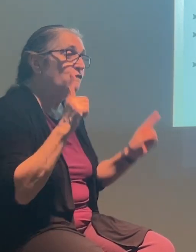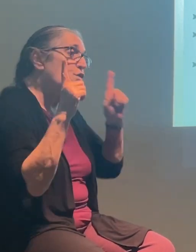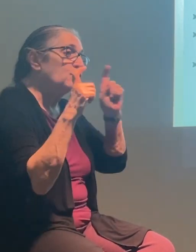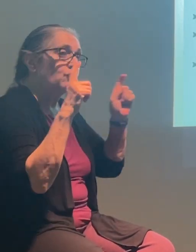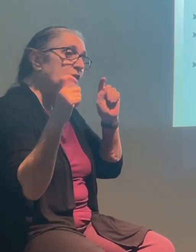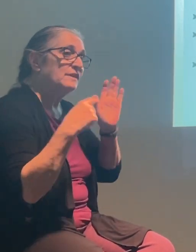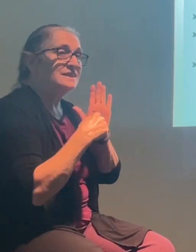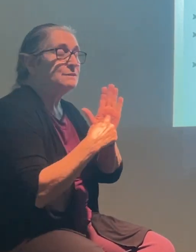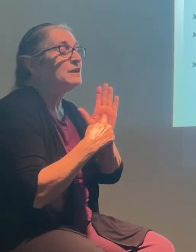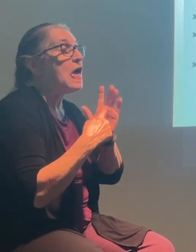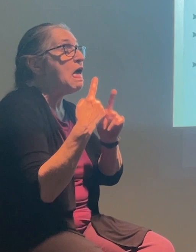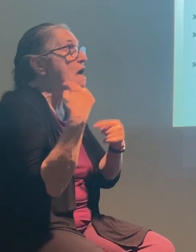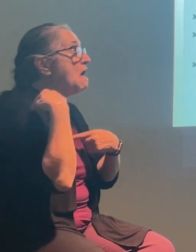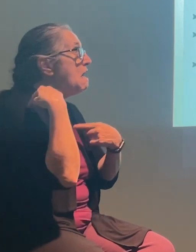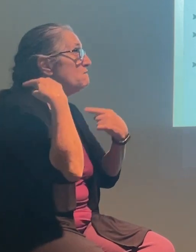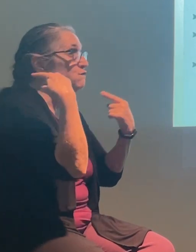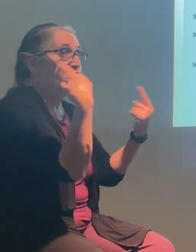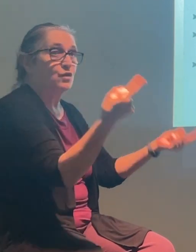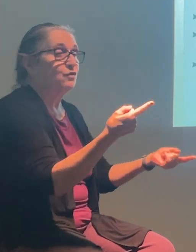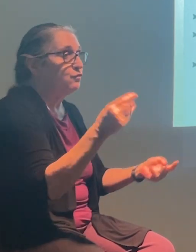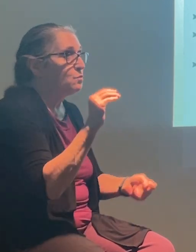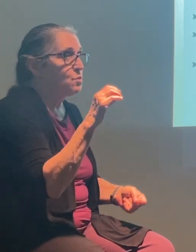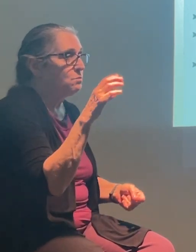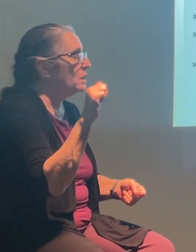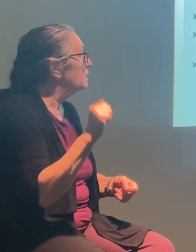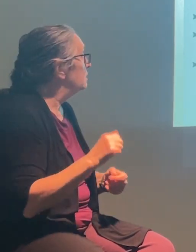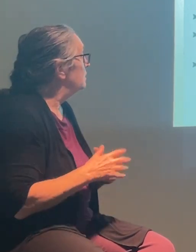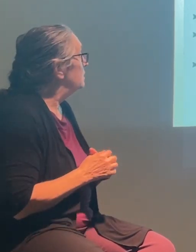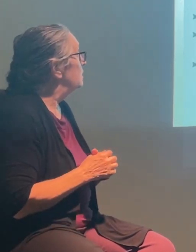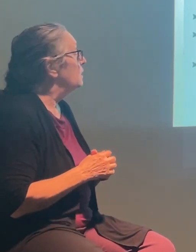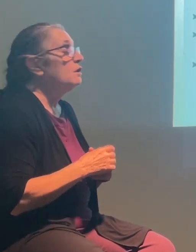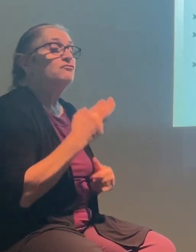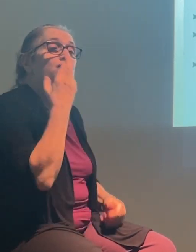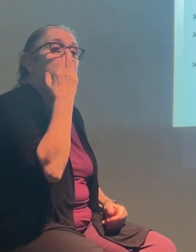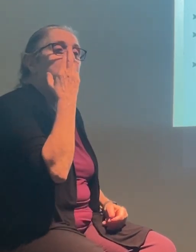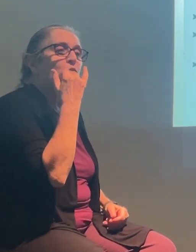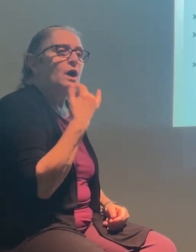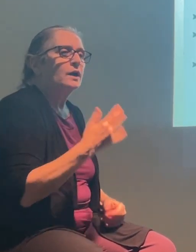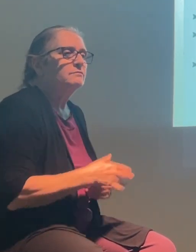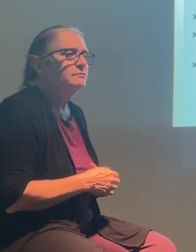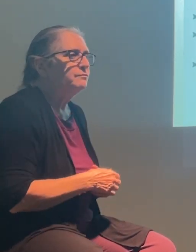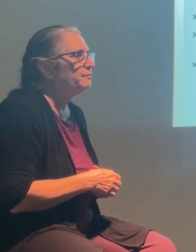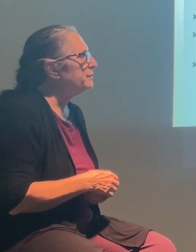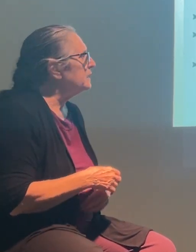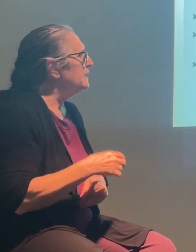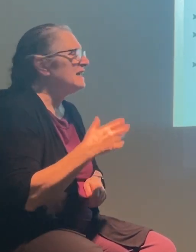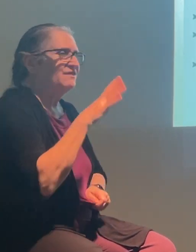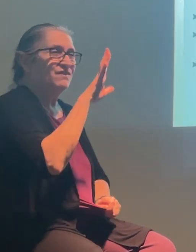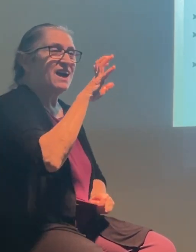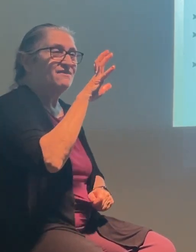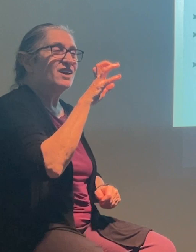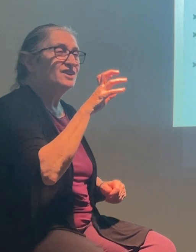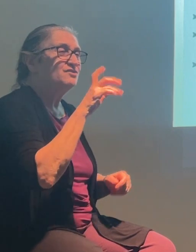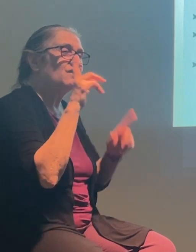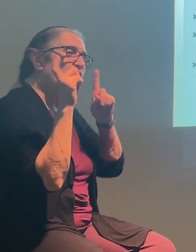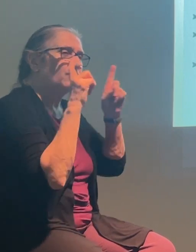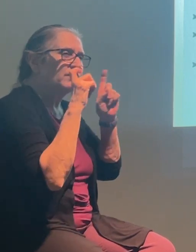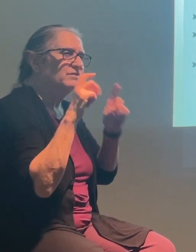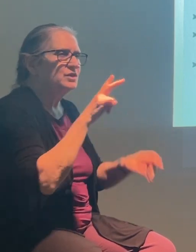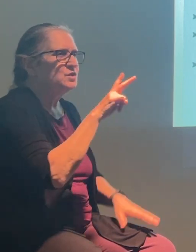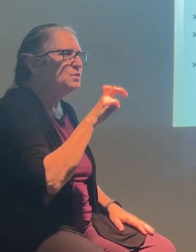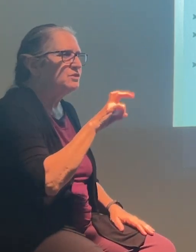photograph exhibit ever done for a very simple reason. He had about 500 photos,